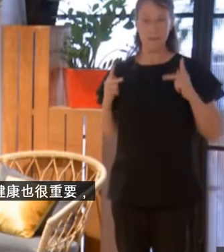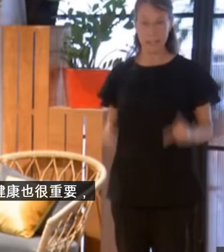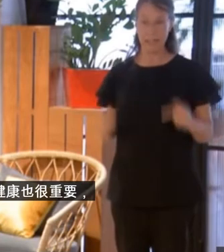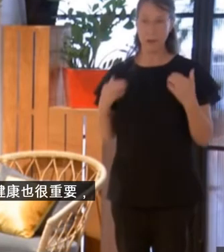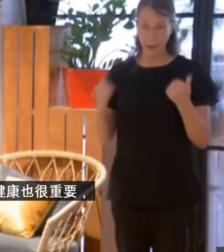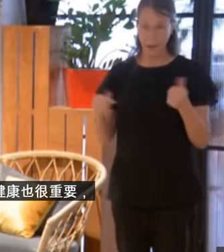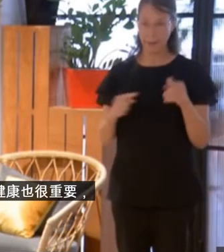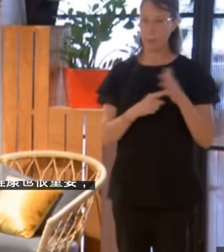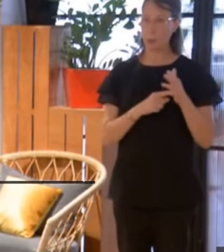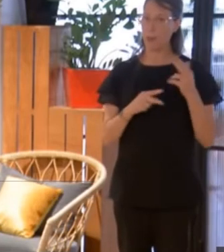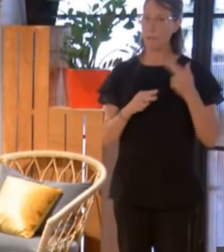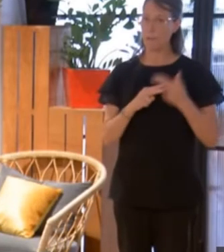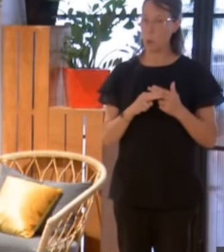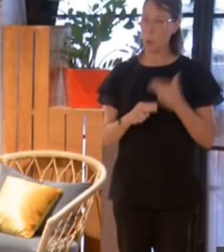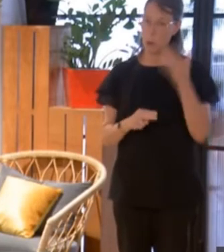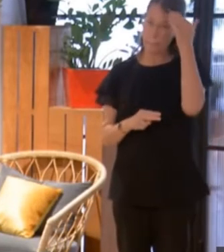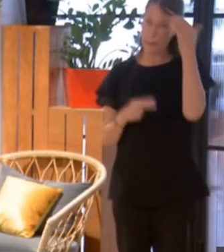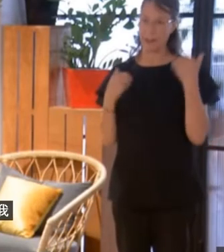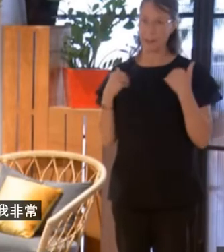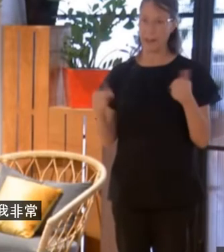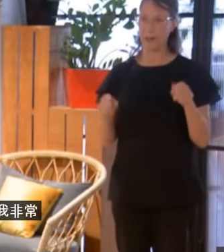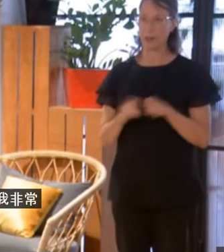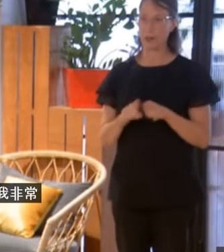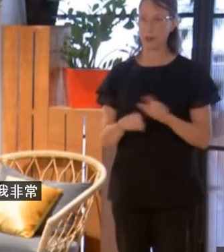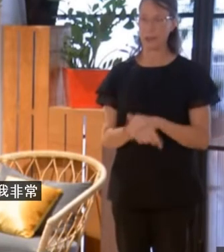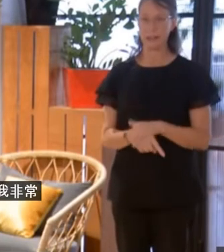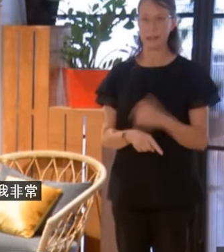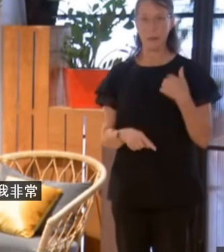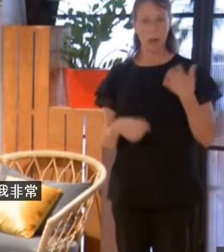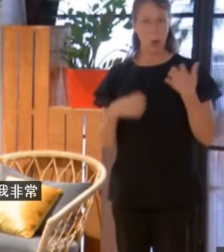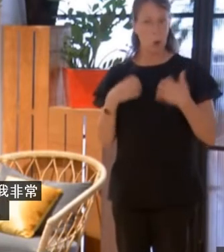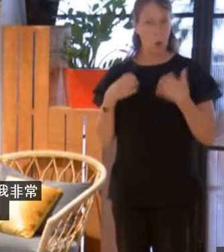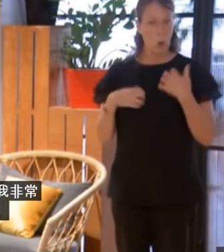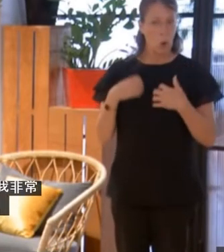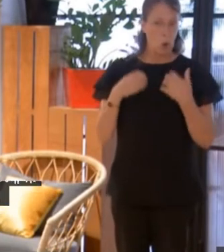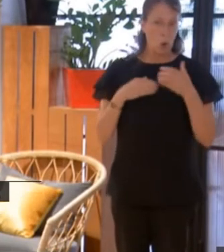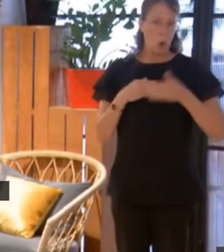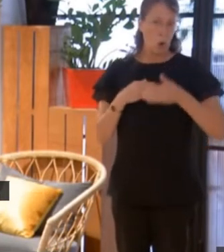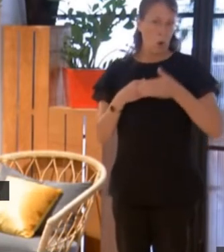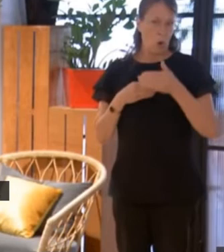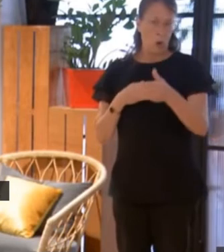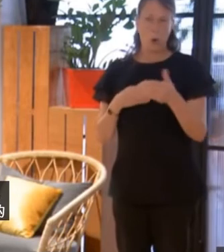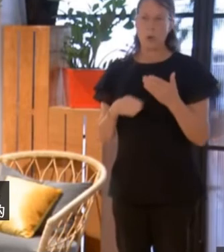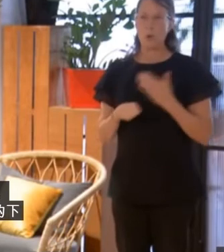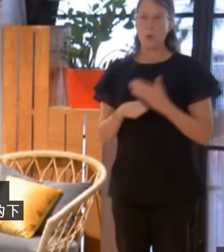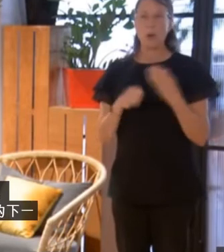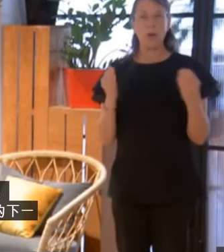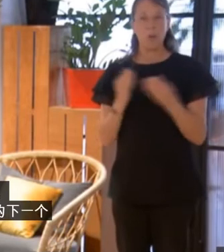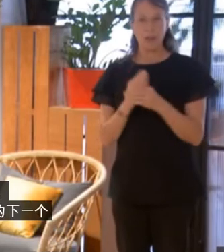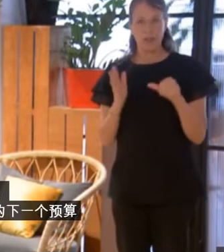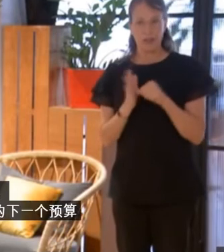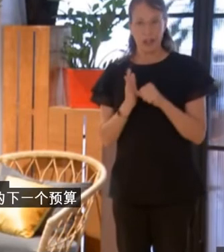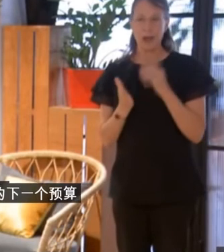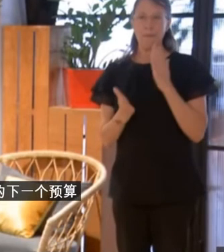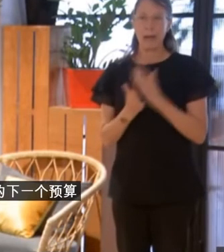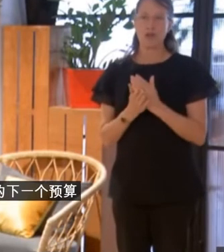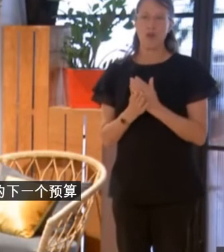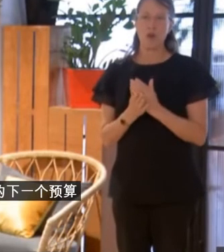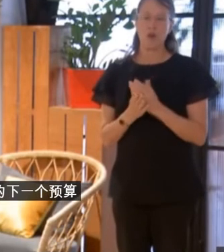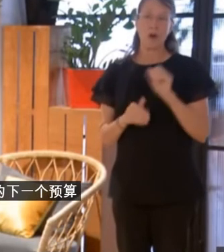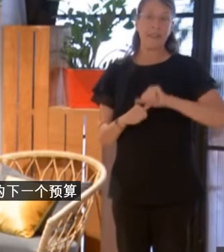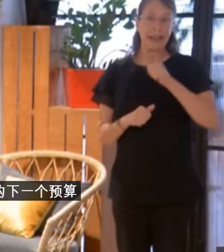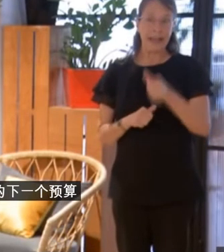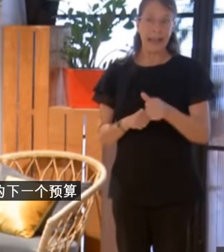just like to say, to leave you with this last thing, that I look really forward to working with the Treasurer and ensuring that the next budget in New South